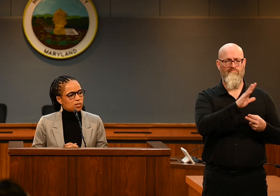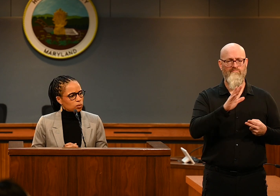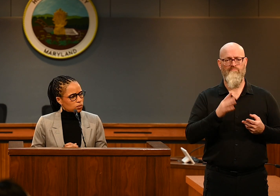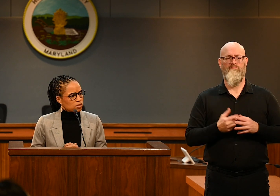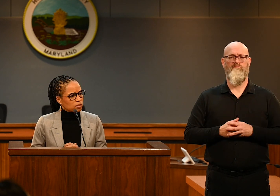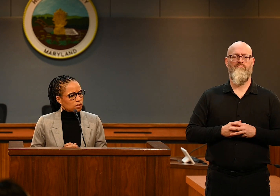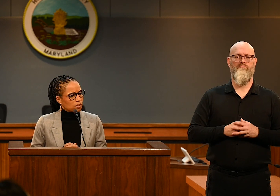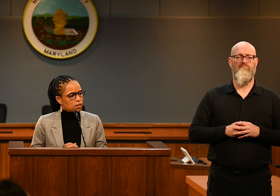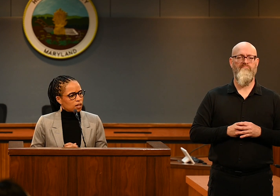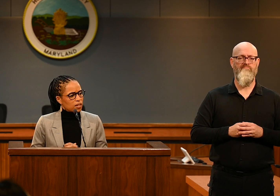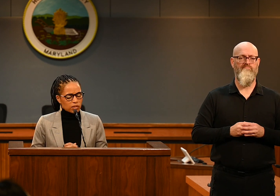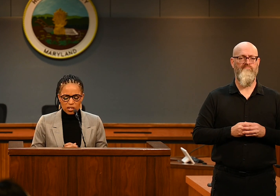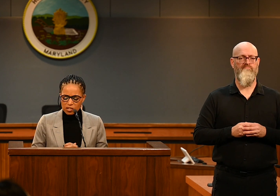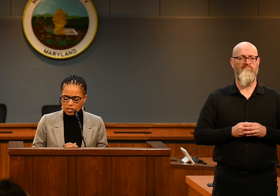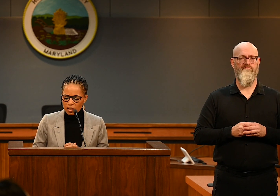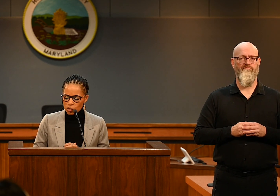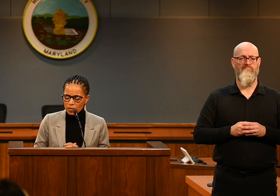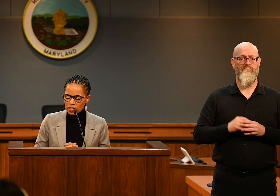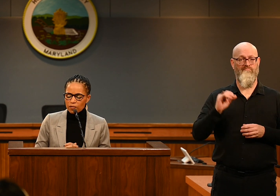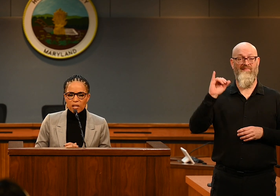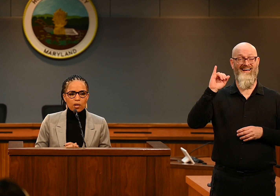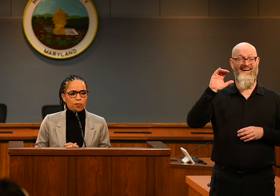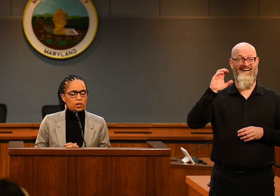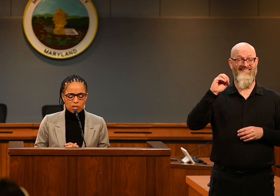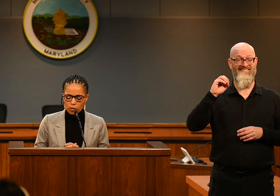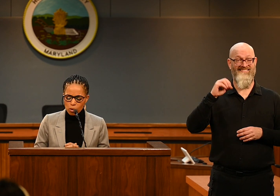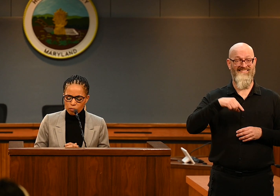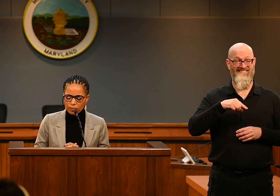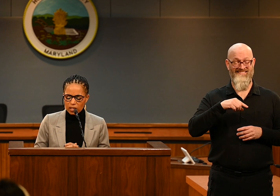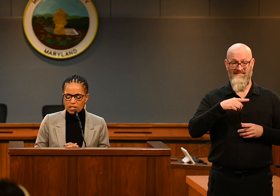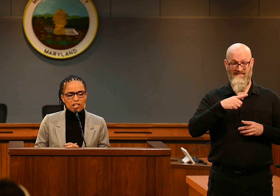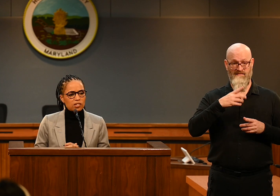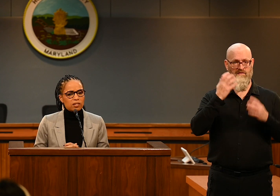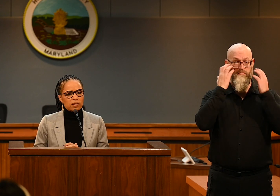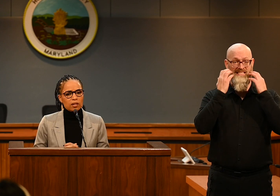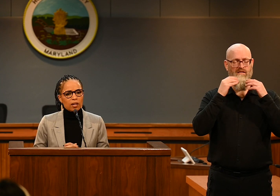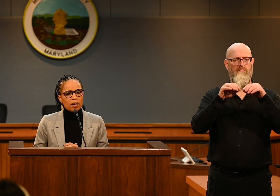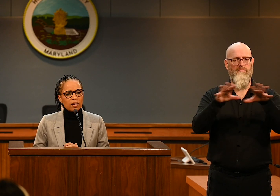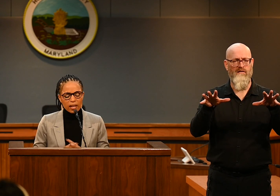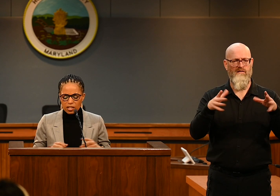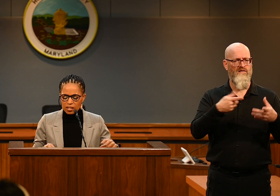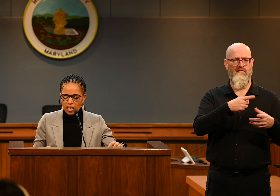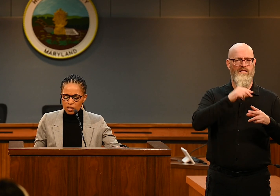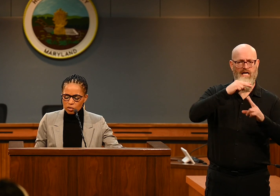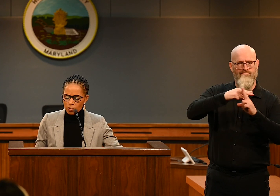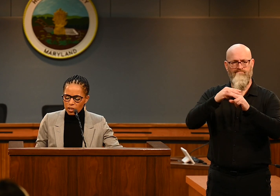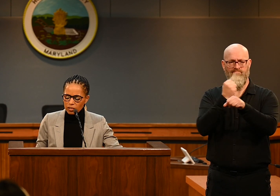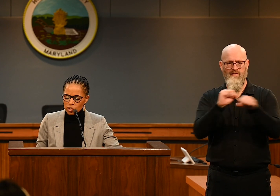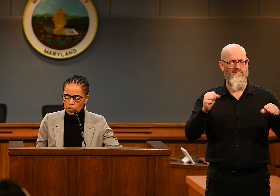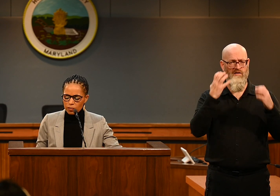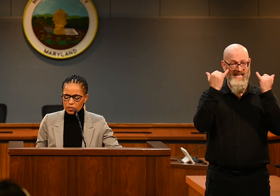contracting measles in their detention centers. We've seen video footage of the horrific conditions that detainees